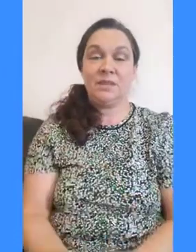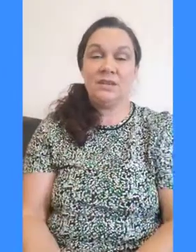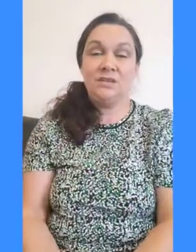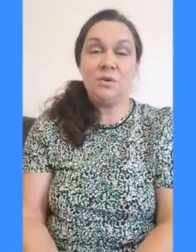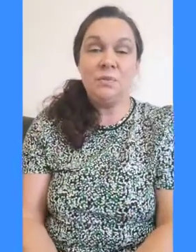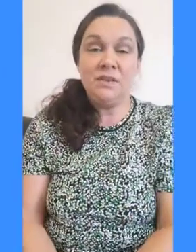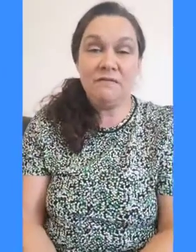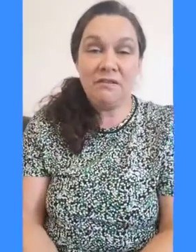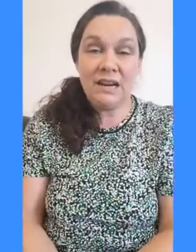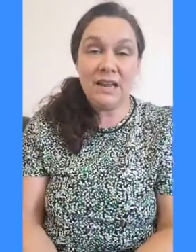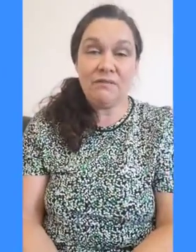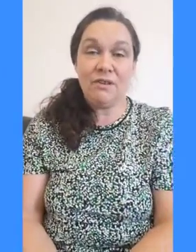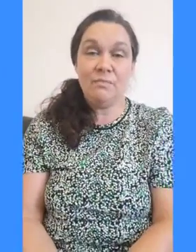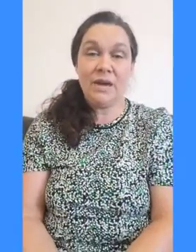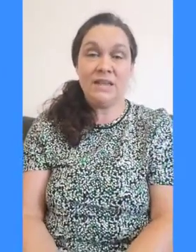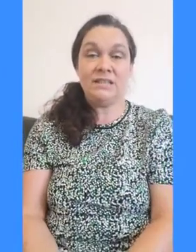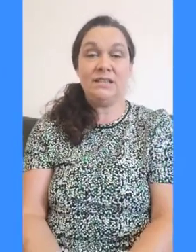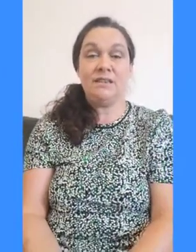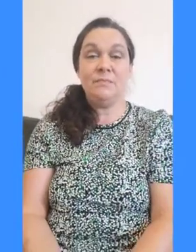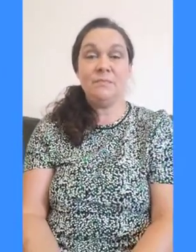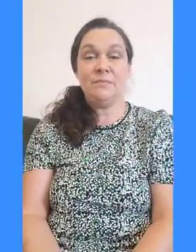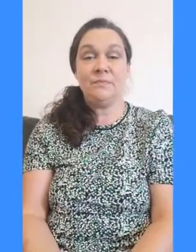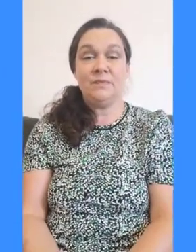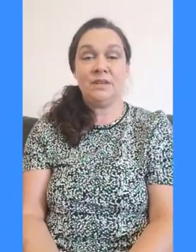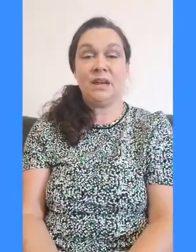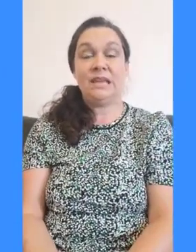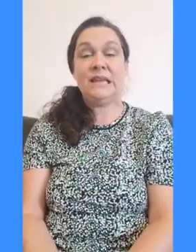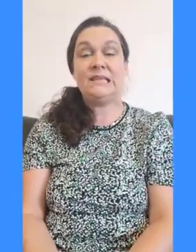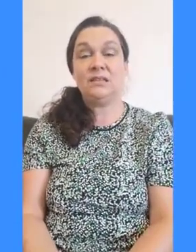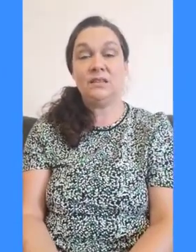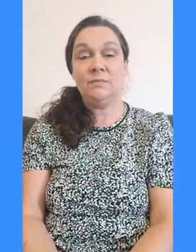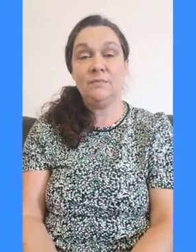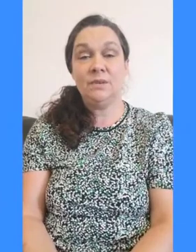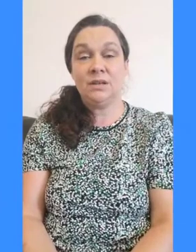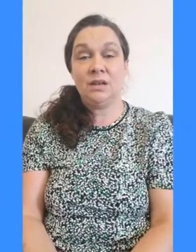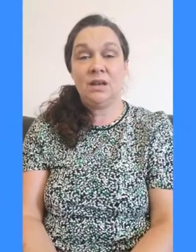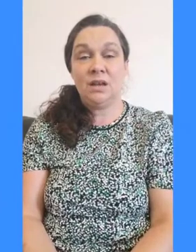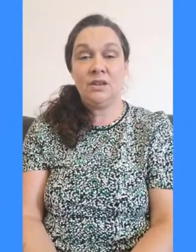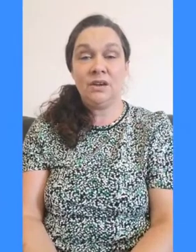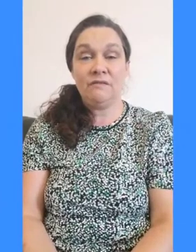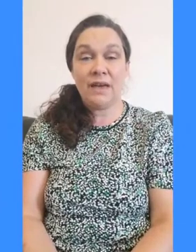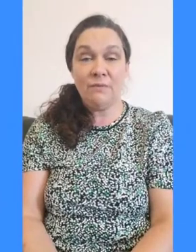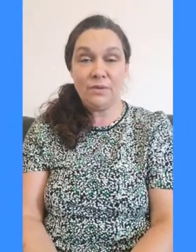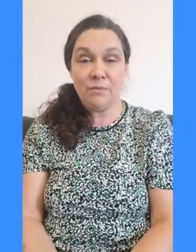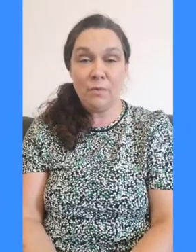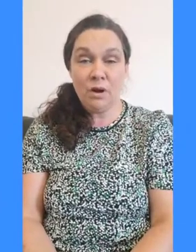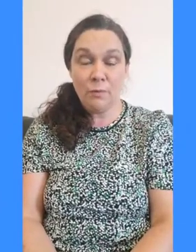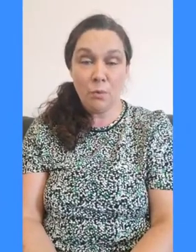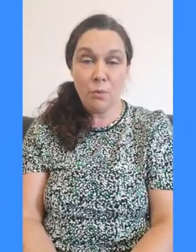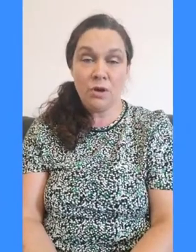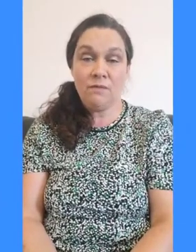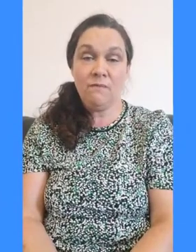And somebody very clever had painted them and hidden them, and I found them while we were walking